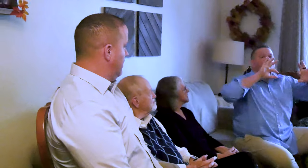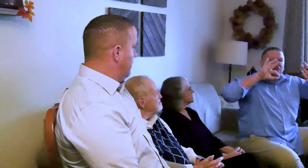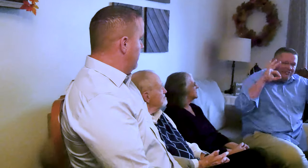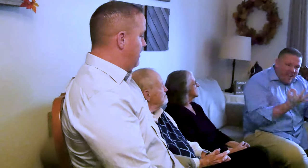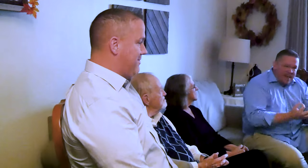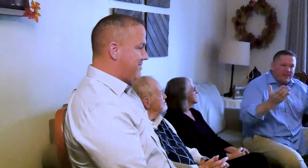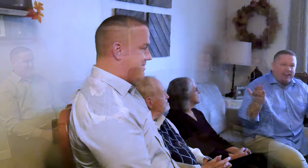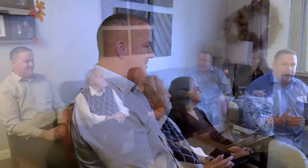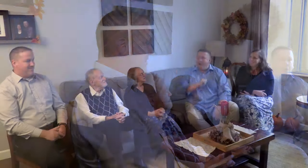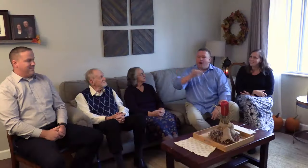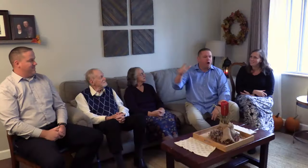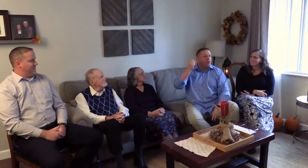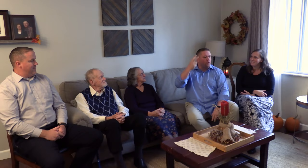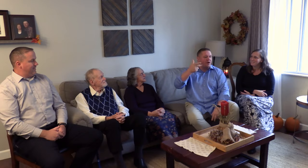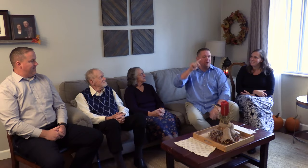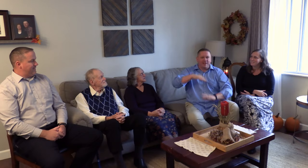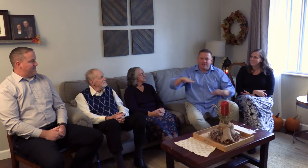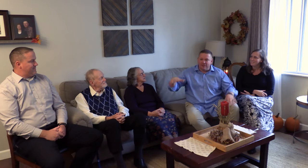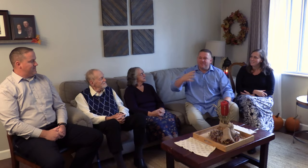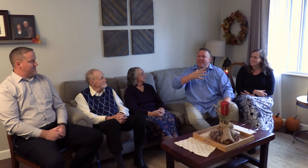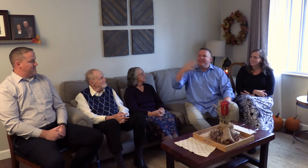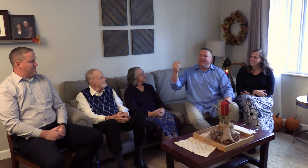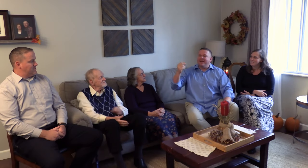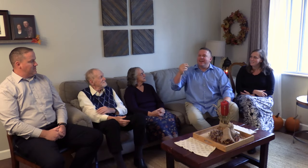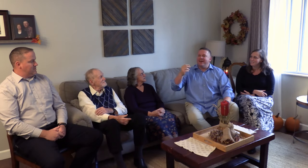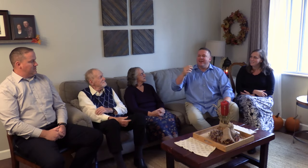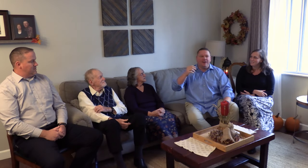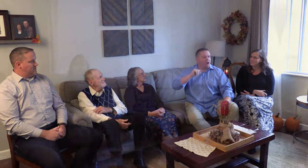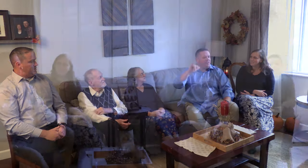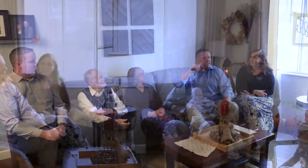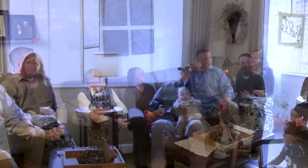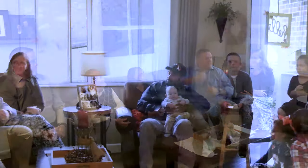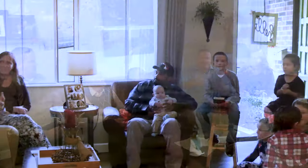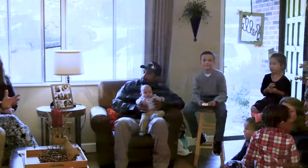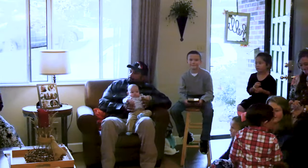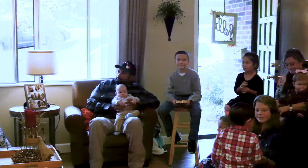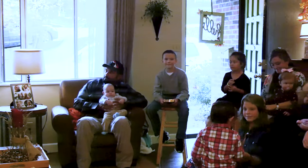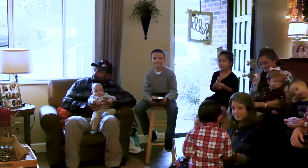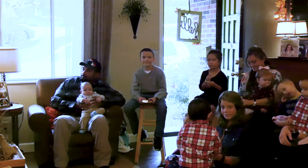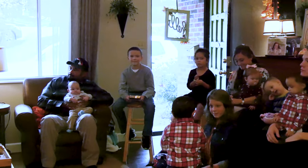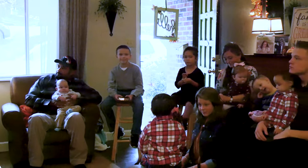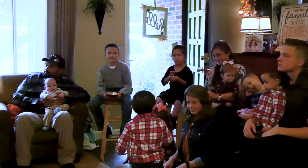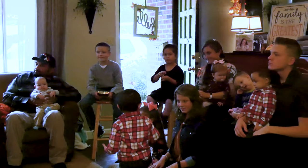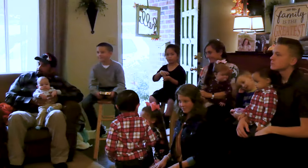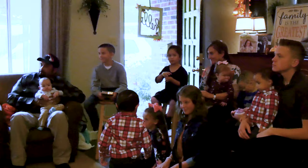family here all 12 grandchildren and all the in-laws and everything so we want you to see everybody here first of all